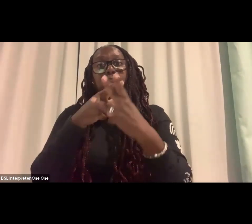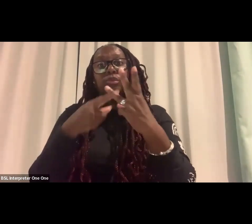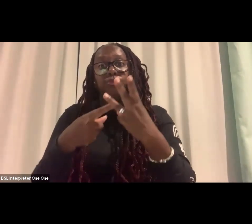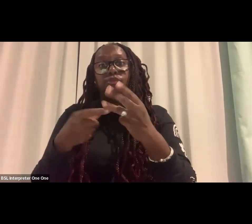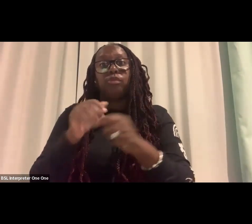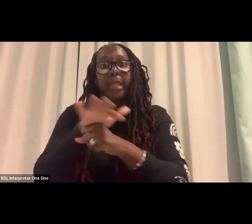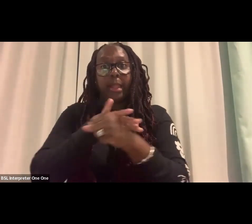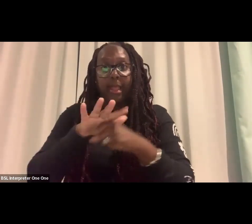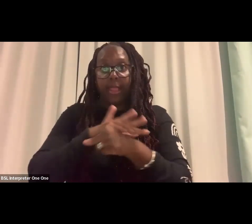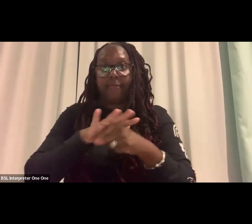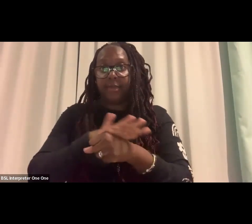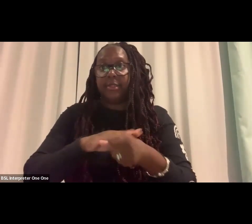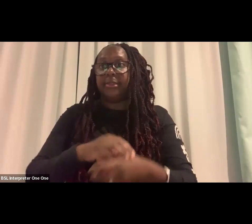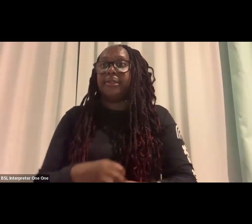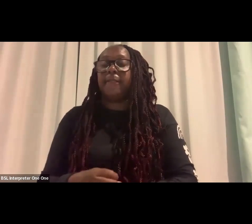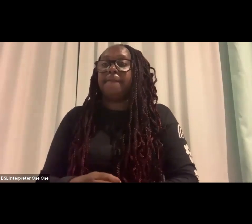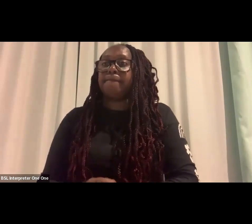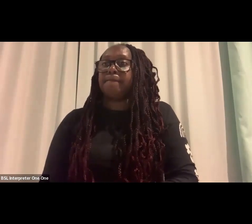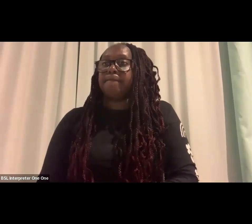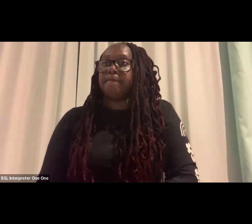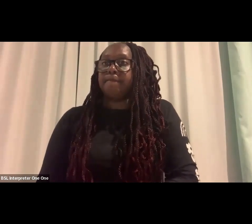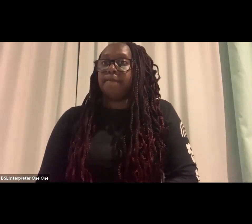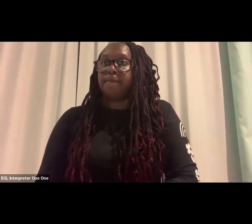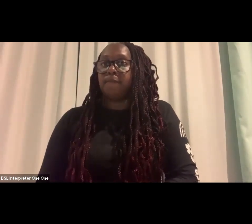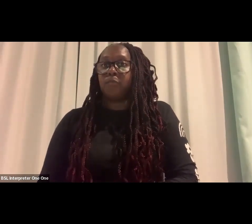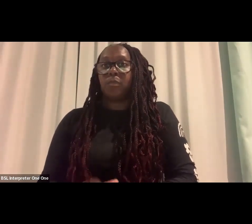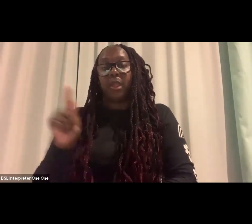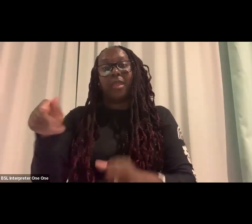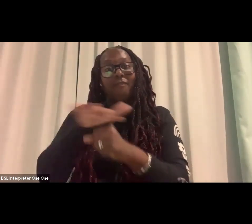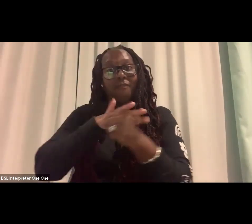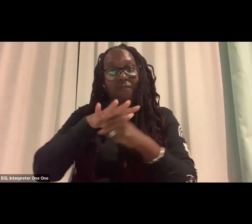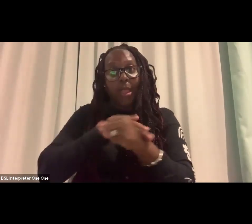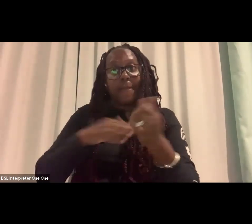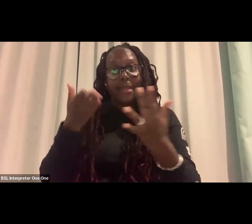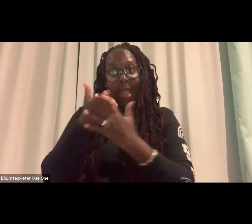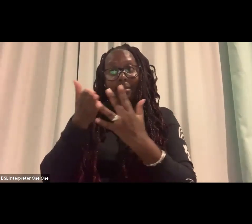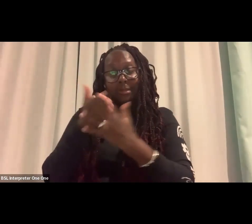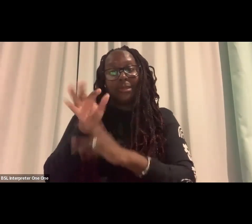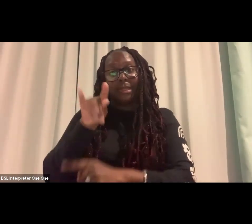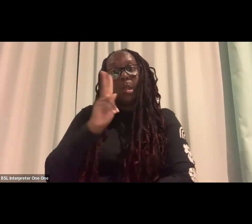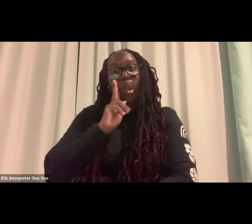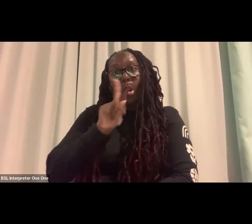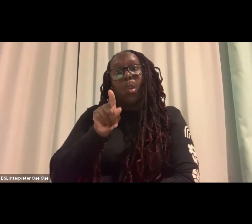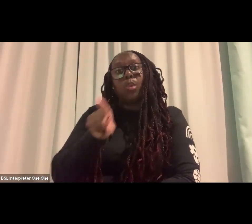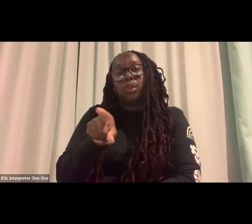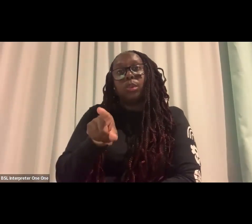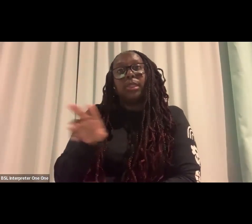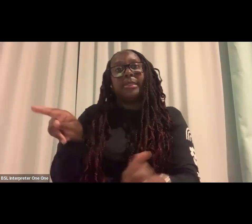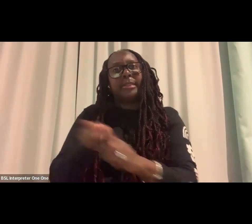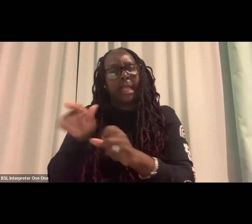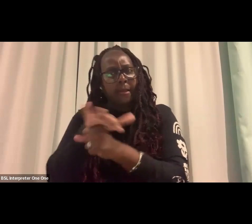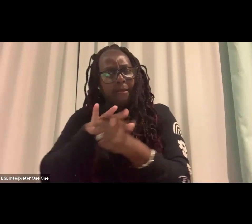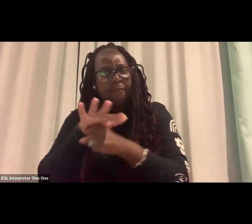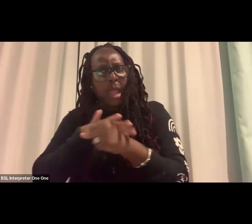of analysis. And here you have the environmental axis. We will be looking at the